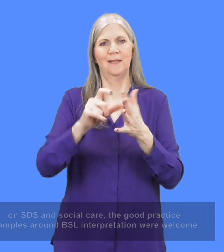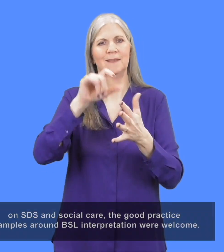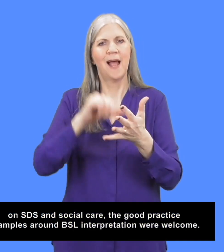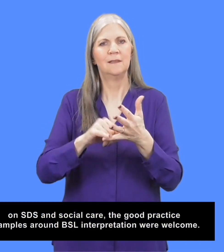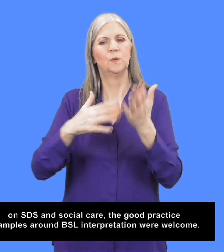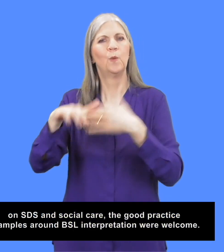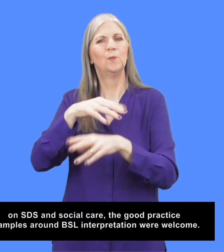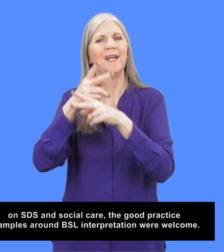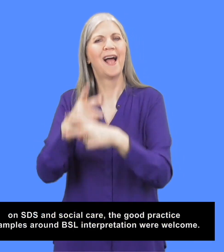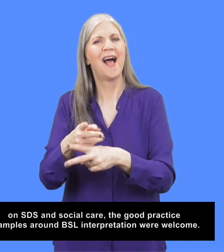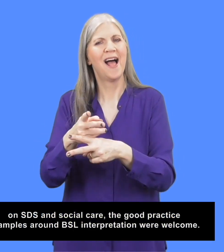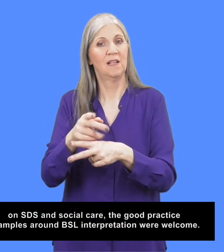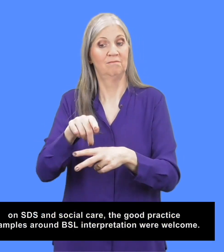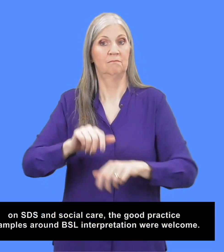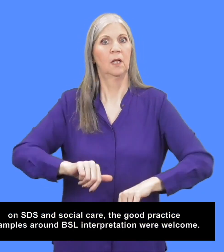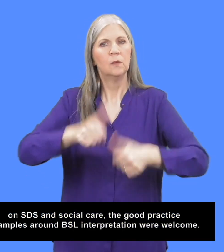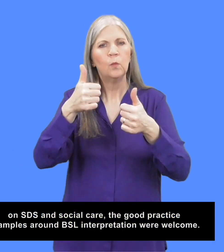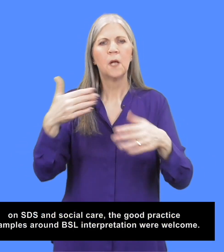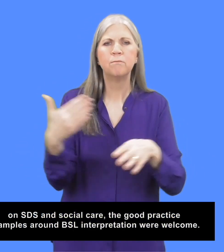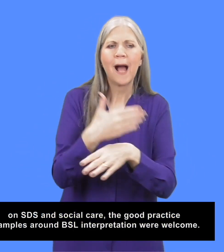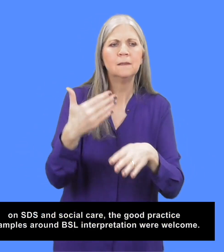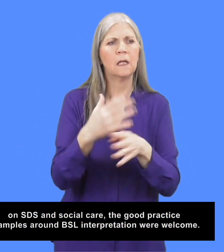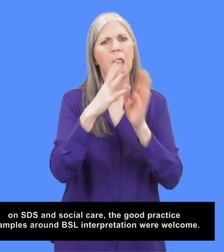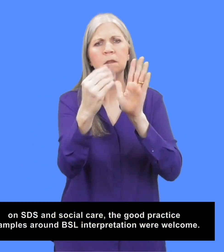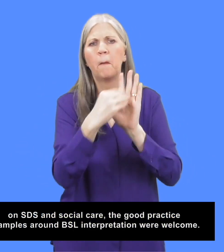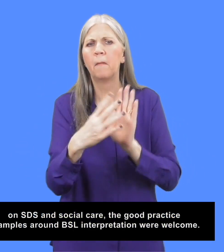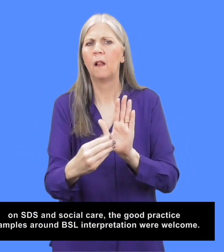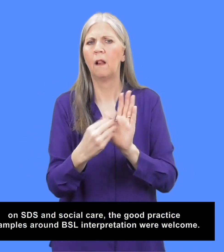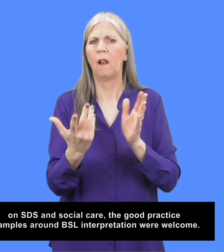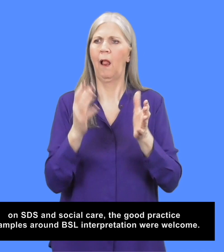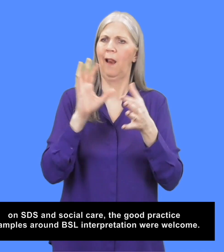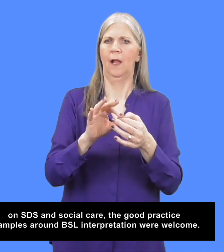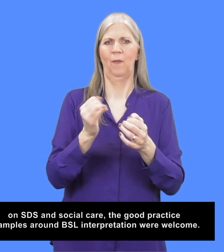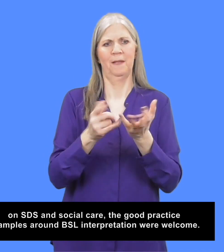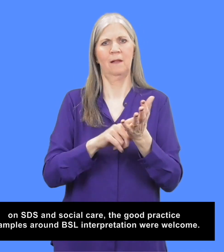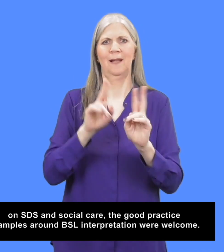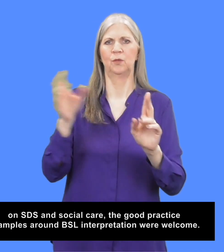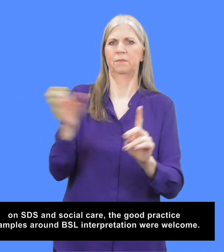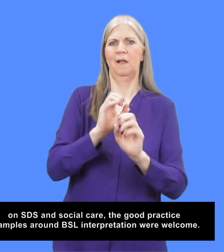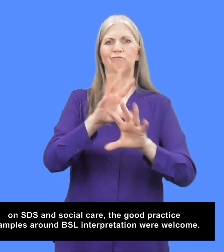social care, the good practice examples around BSL interpretation were welcome.